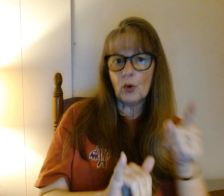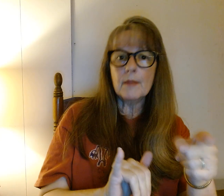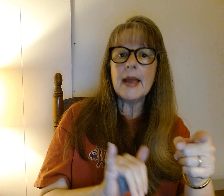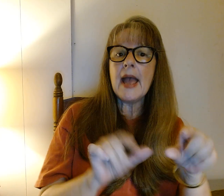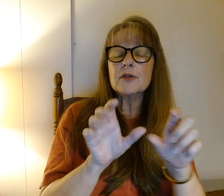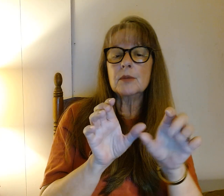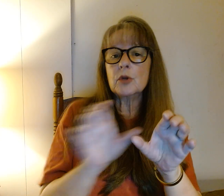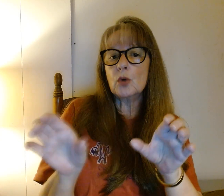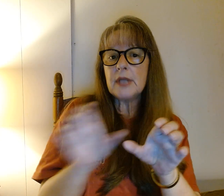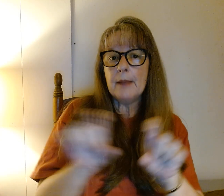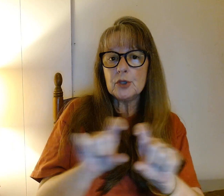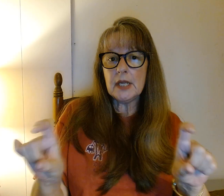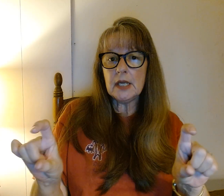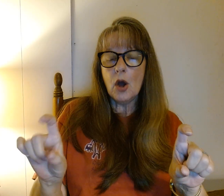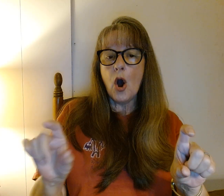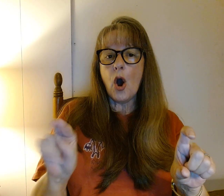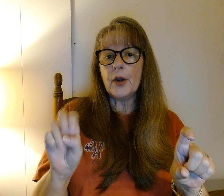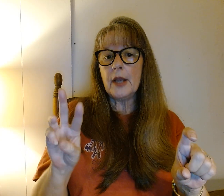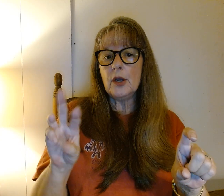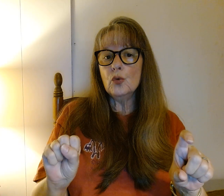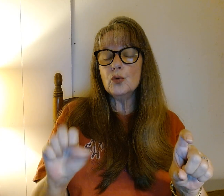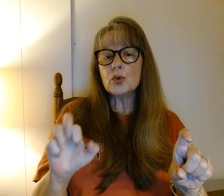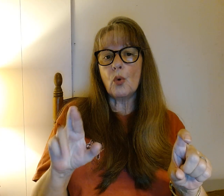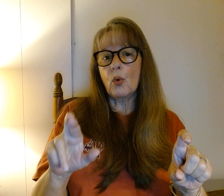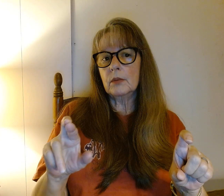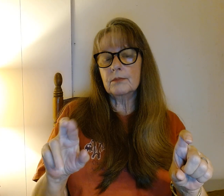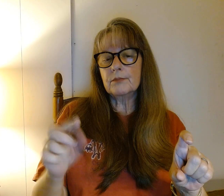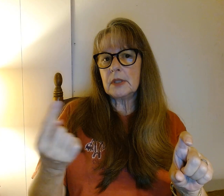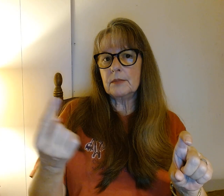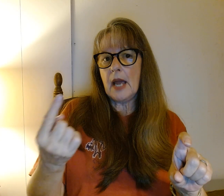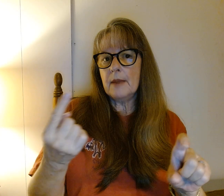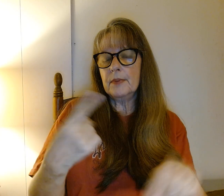may have some closed captioning on a news or some type of